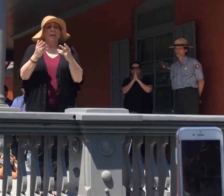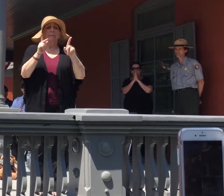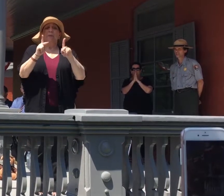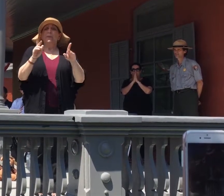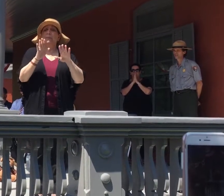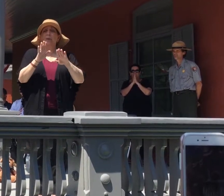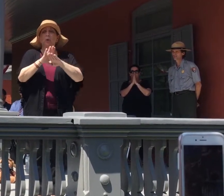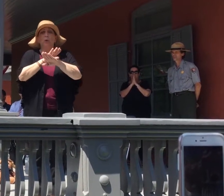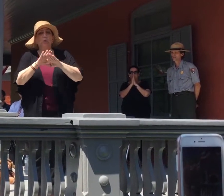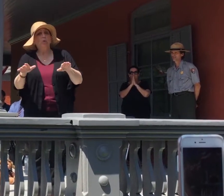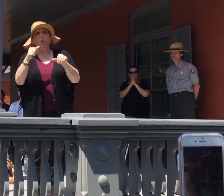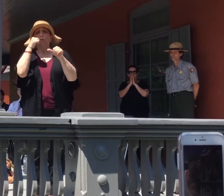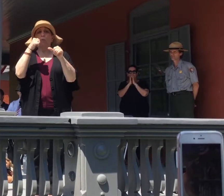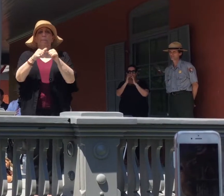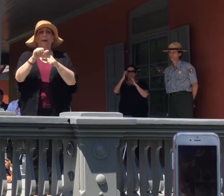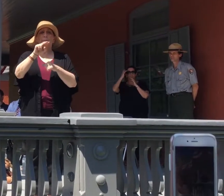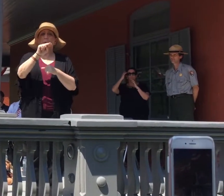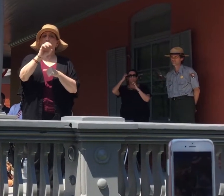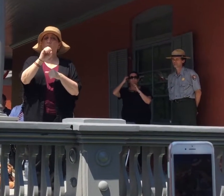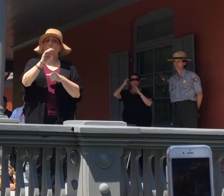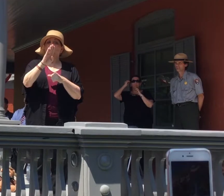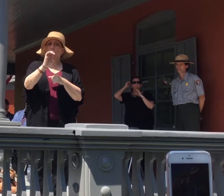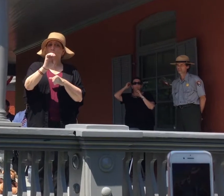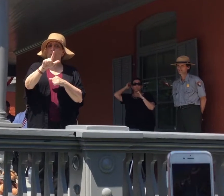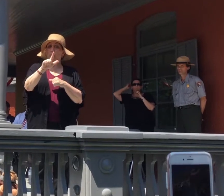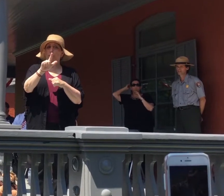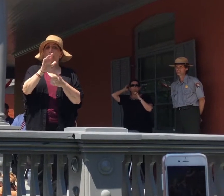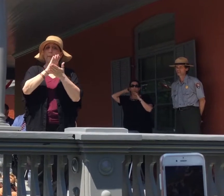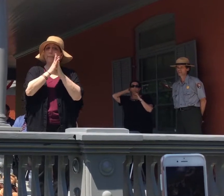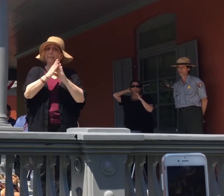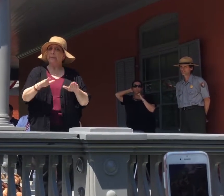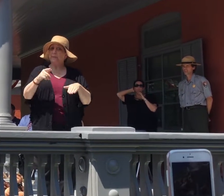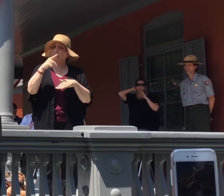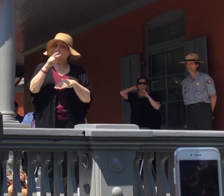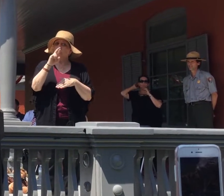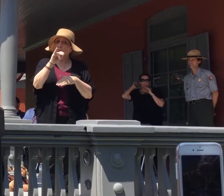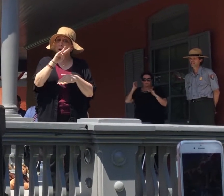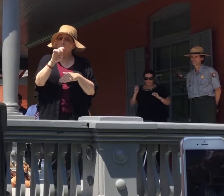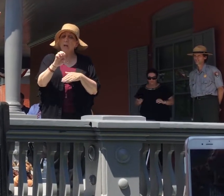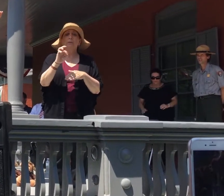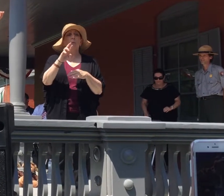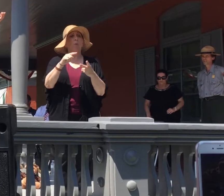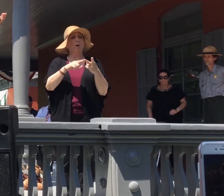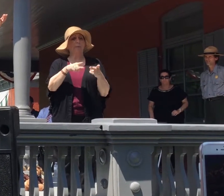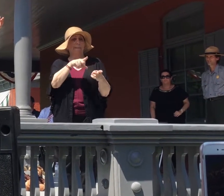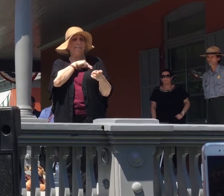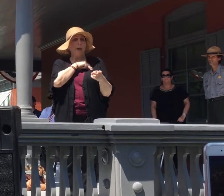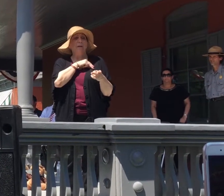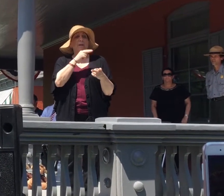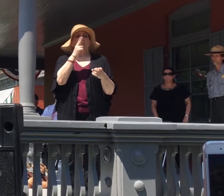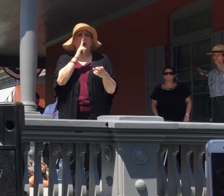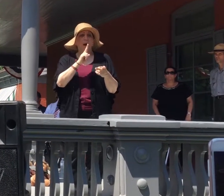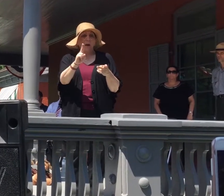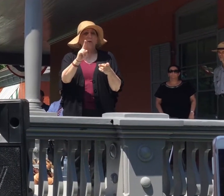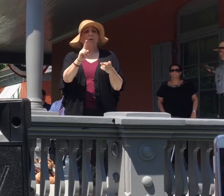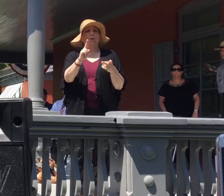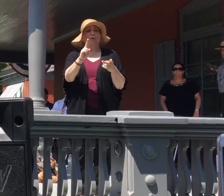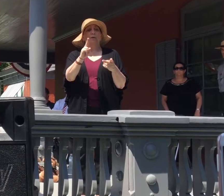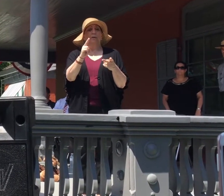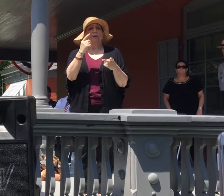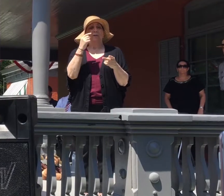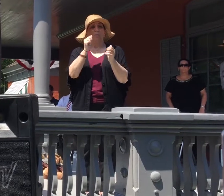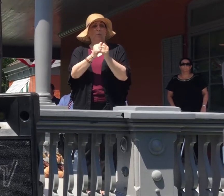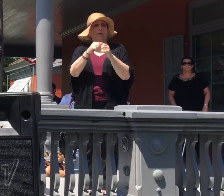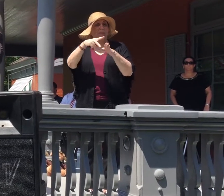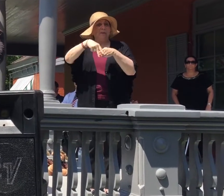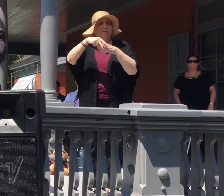no longer remembered for the Nobel Peace Prize for settling the Russo-Japanese War or the Medal of Honor for charging up San Juan Hill